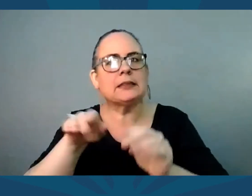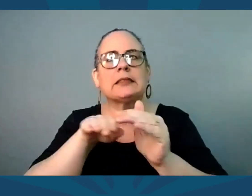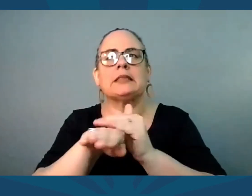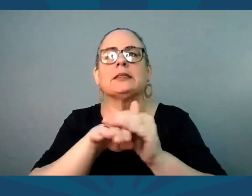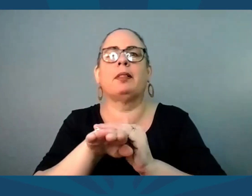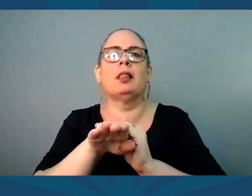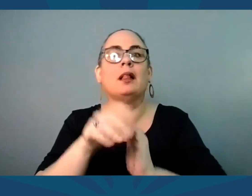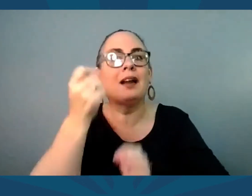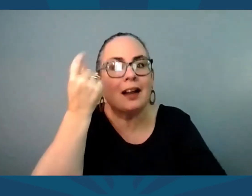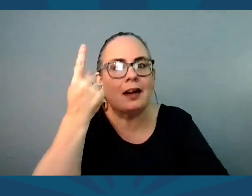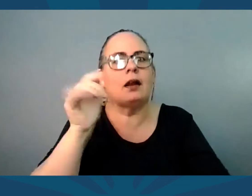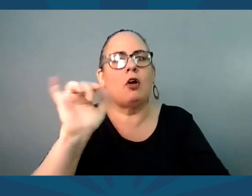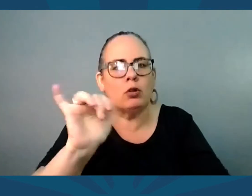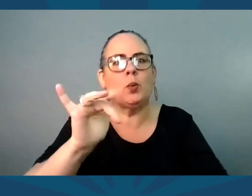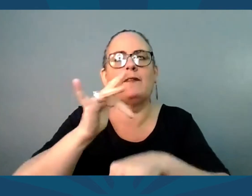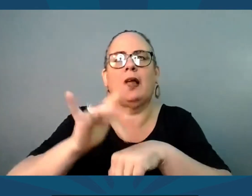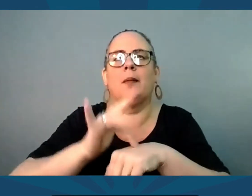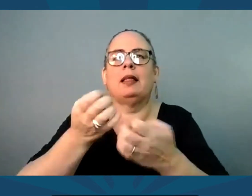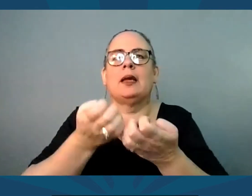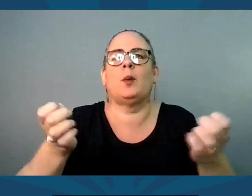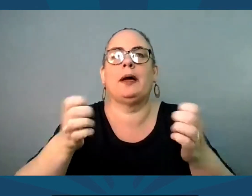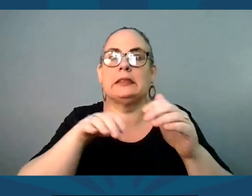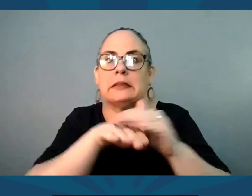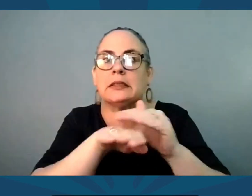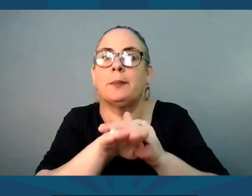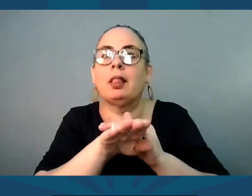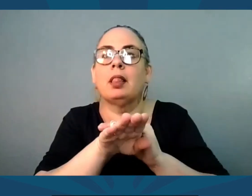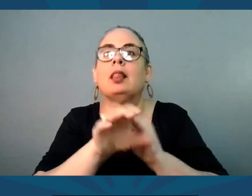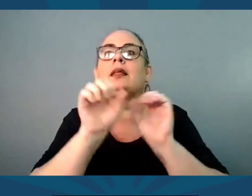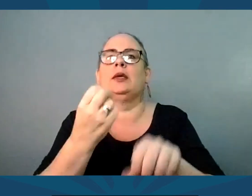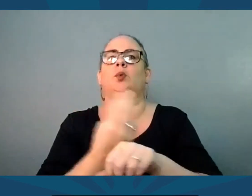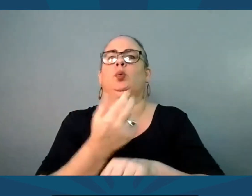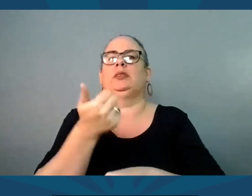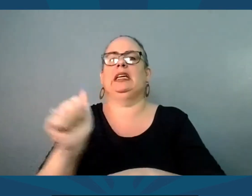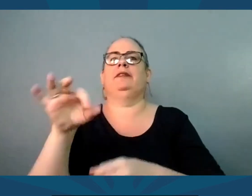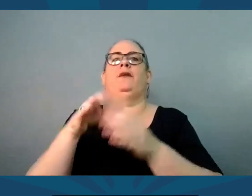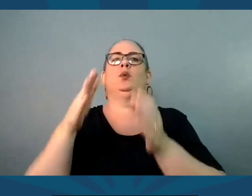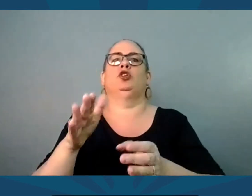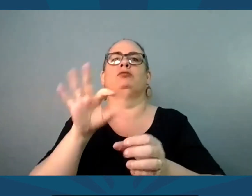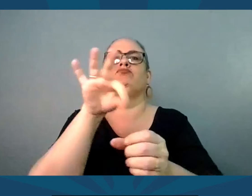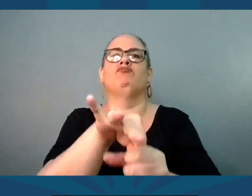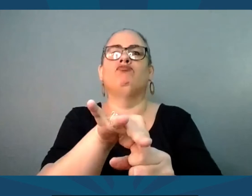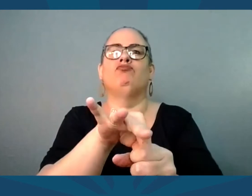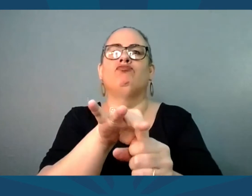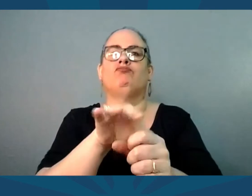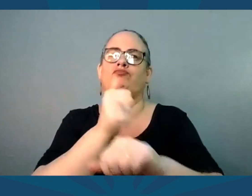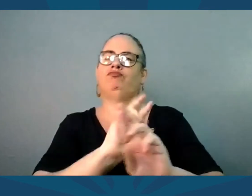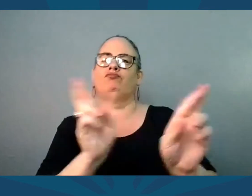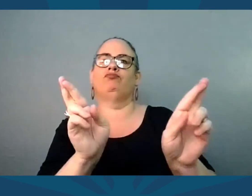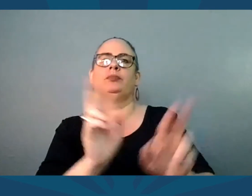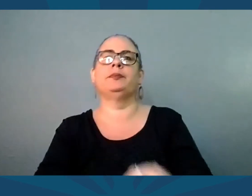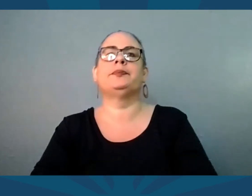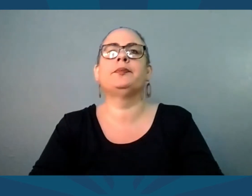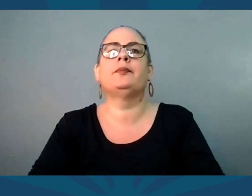accessible and have available and set up for use accessible voting equipment that may be